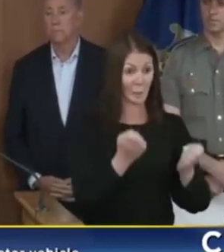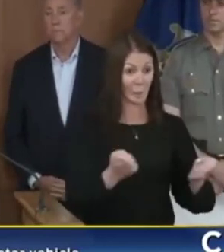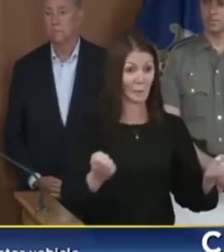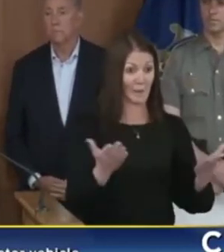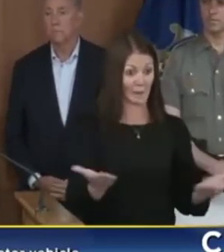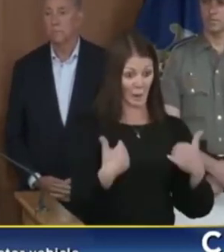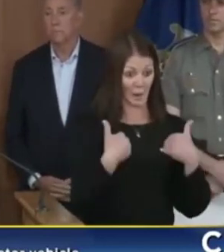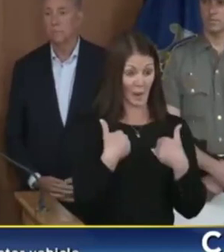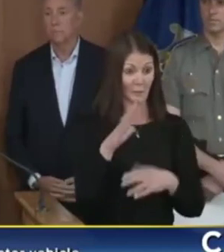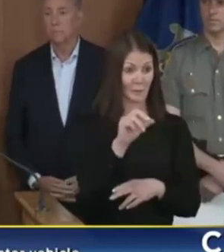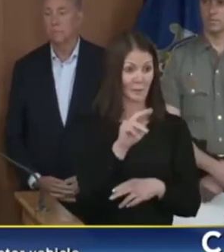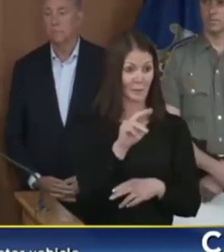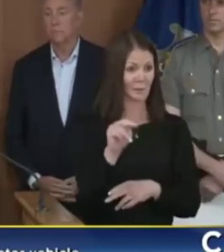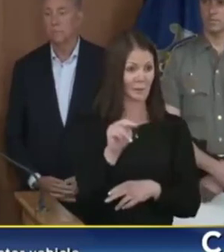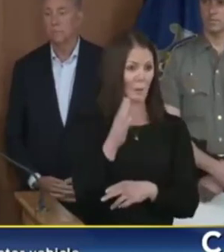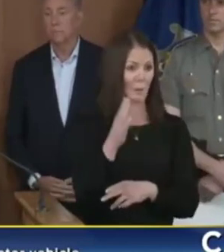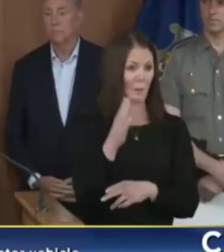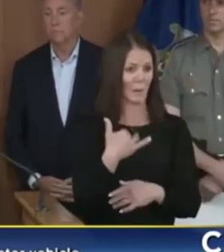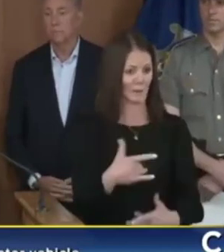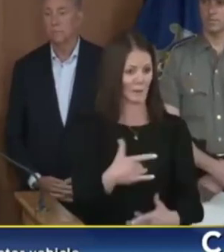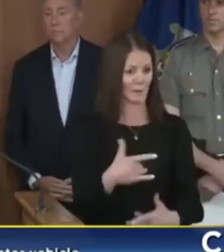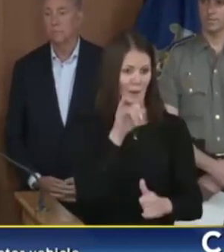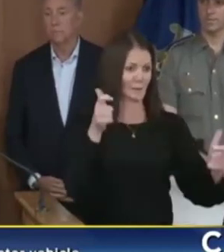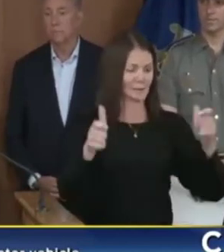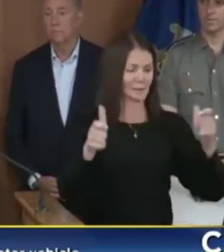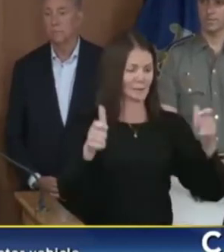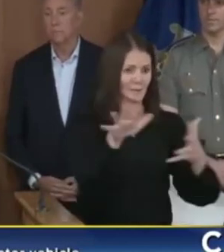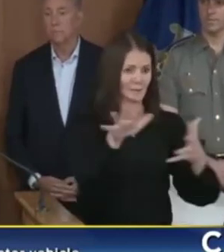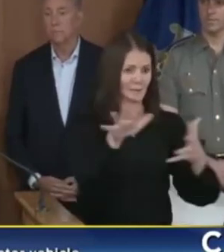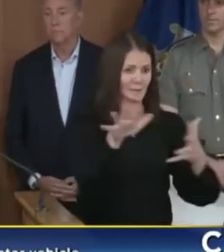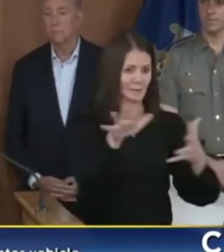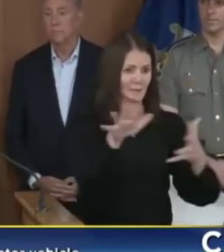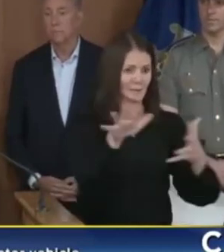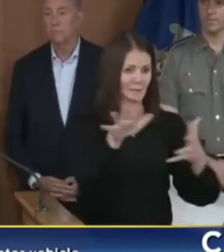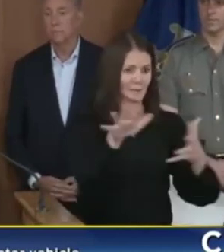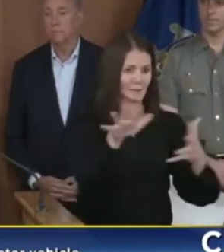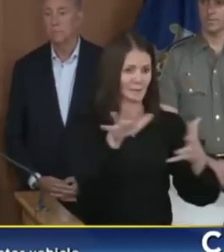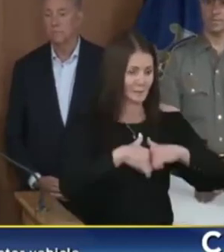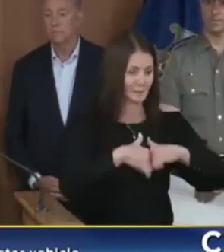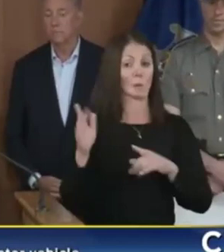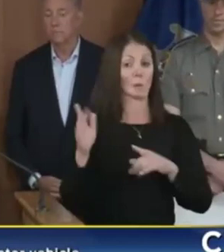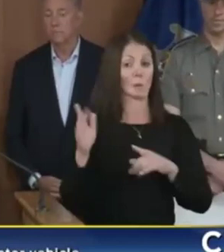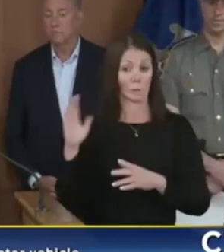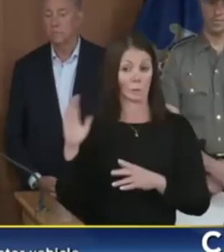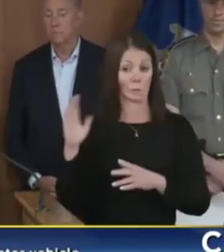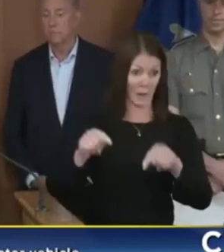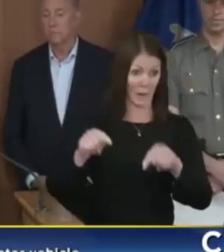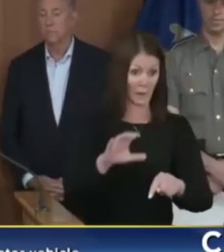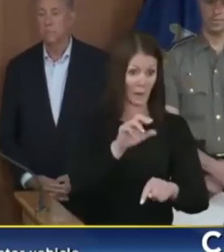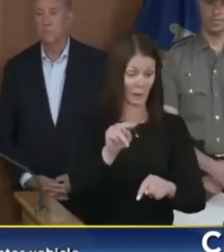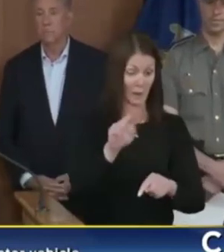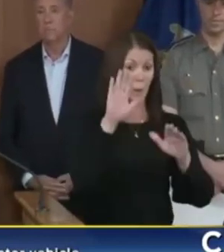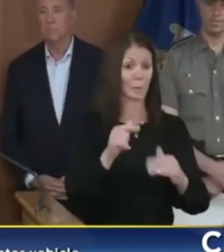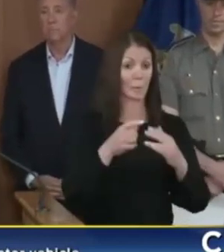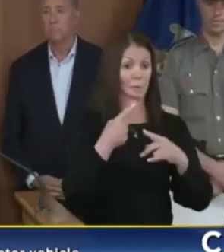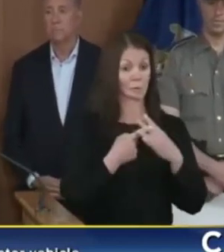doing this type of demolition. And, you know, we're hopeful that once we can start that work tomorrow morning, we'll be able to have the